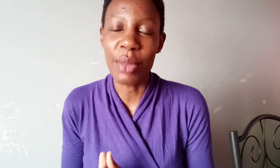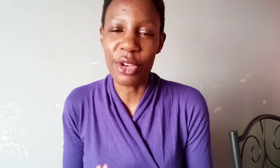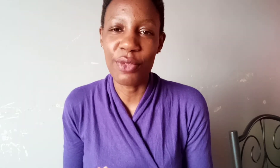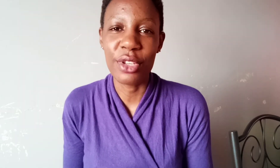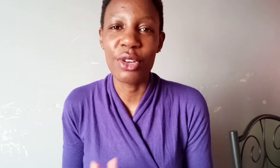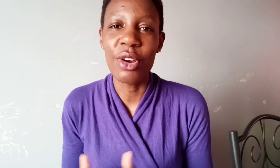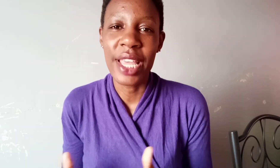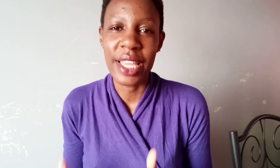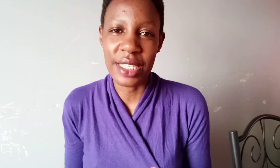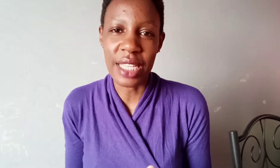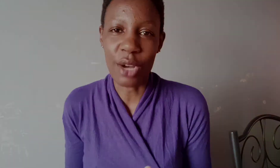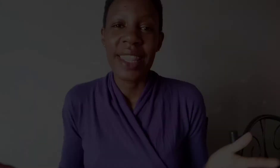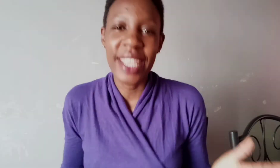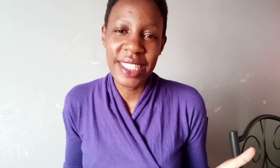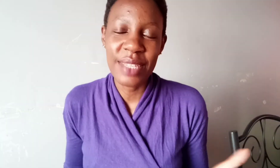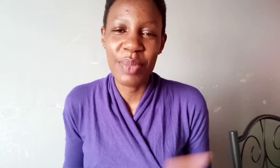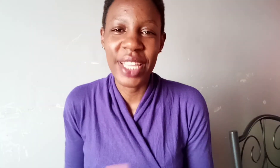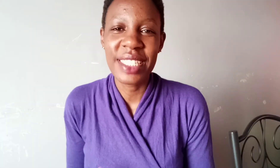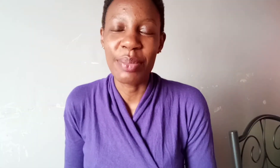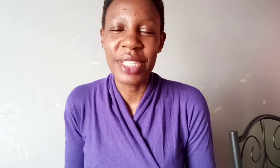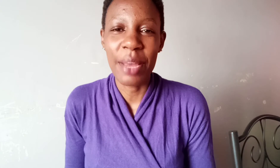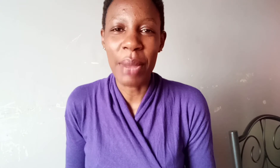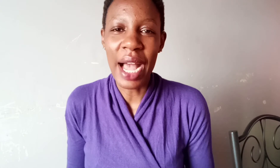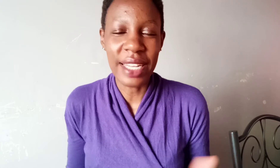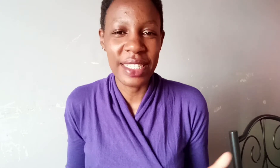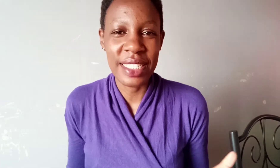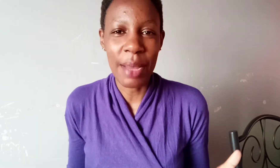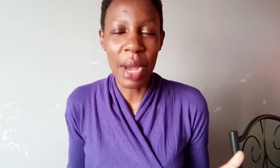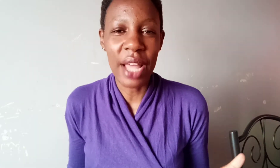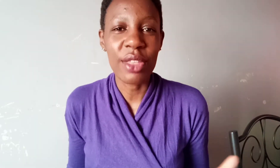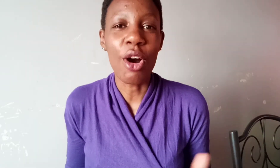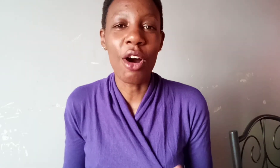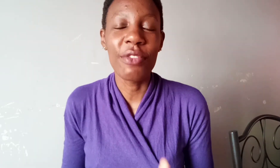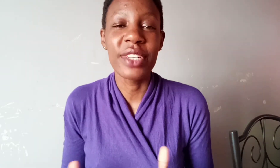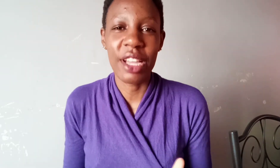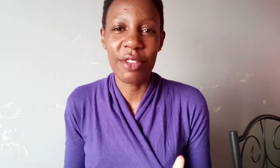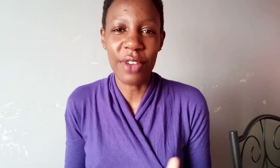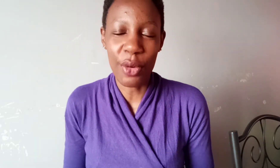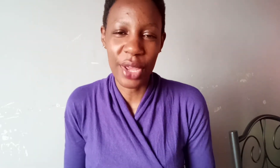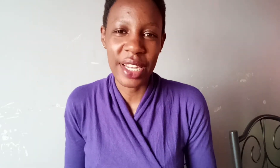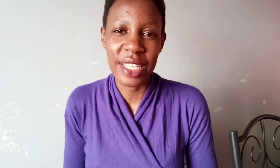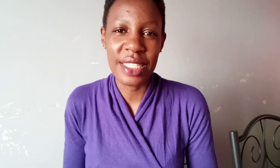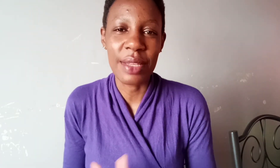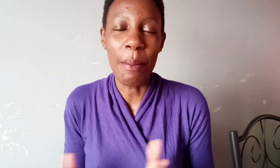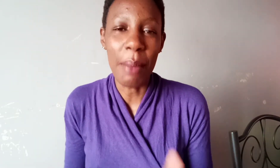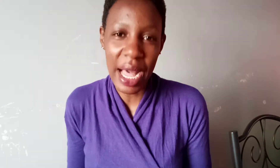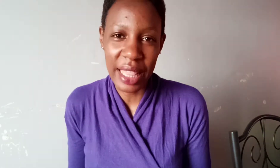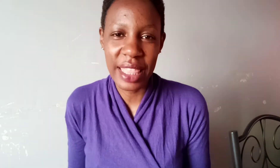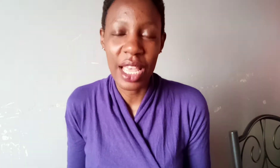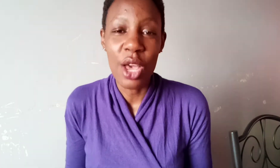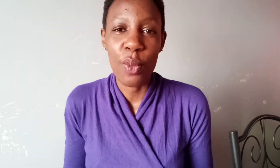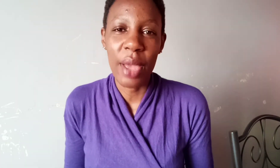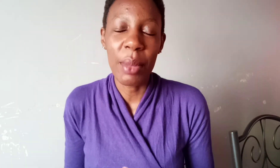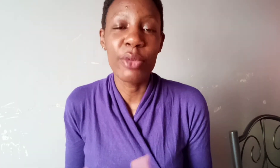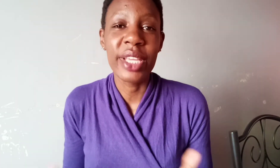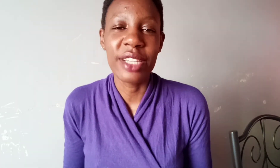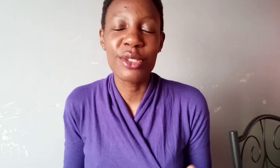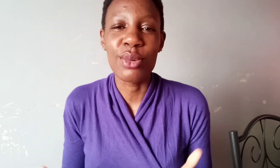new video is out. This being September, and it is a month of Deaf Awareness Month, whereby we get to